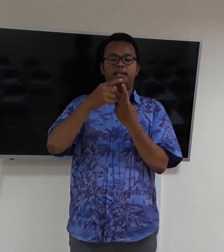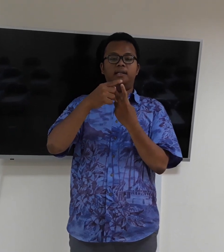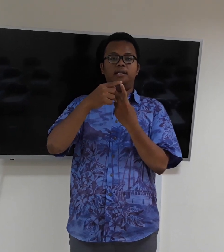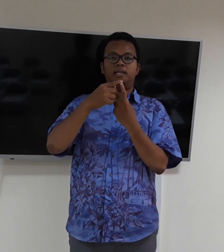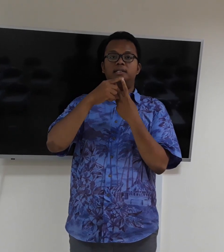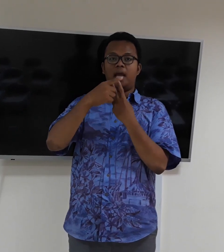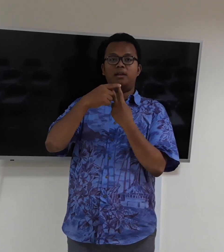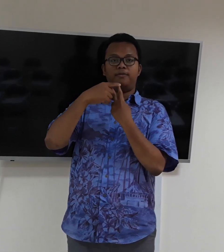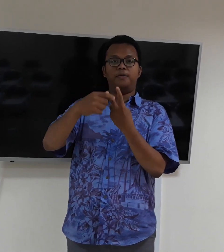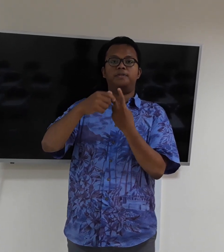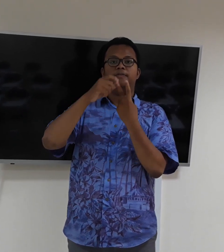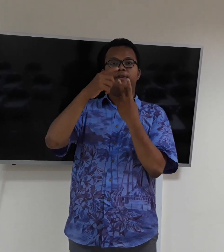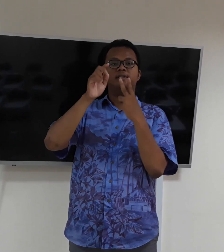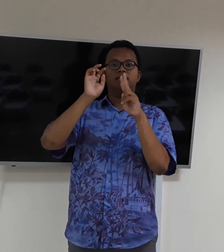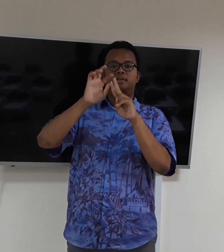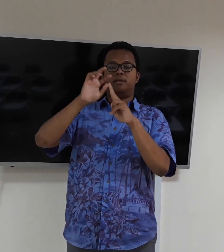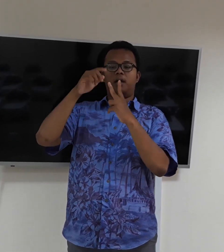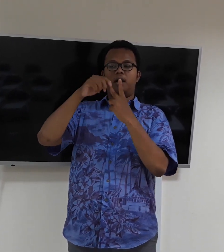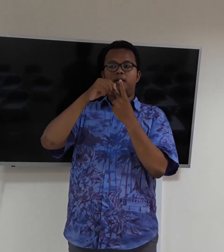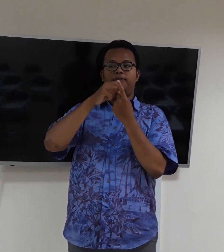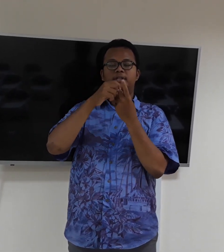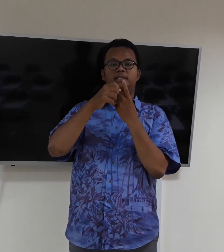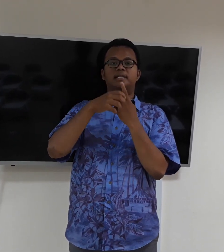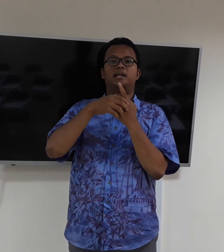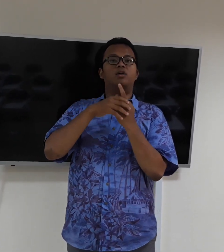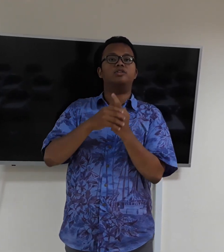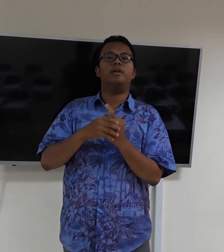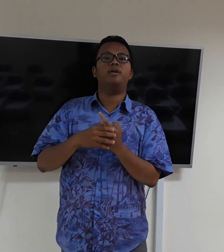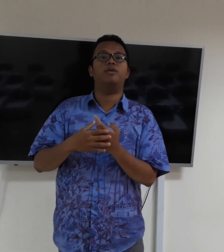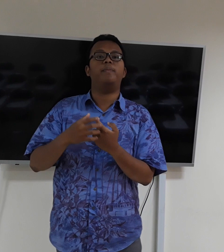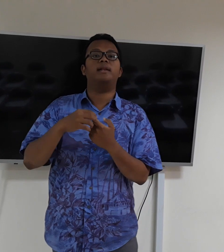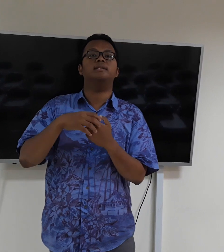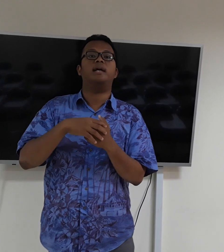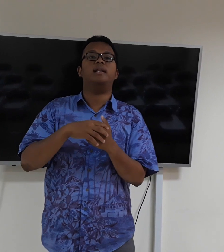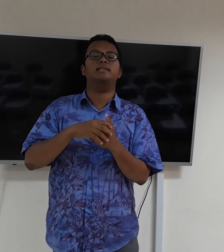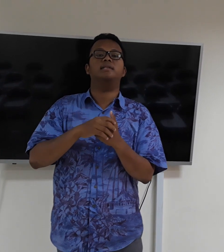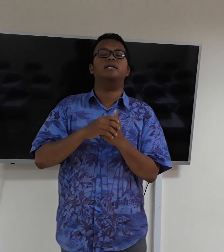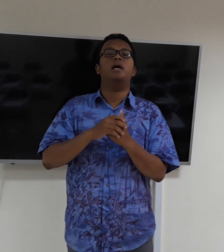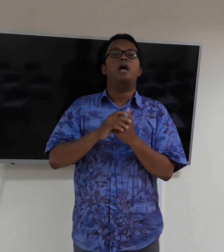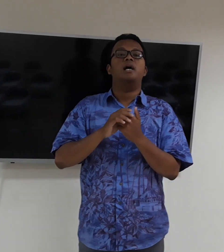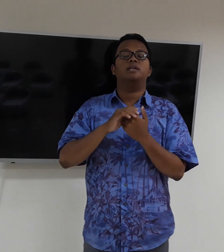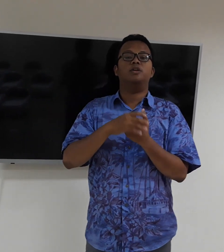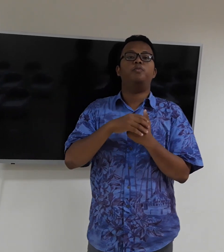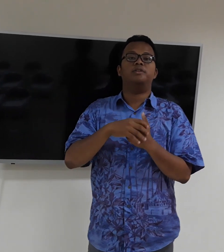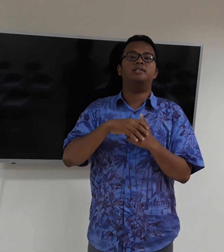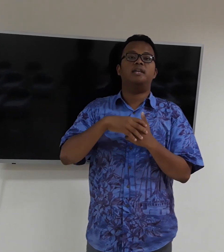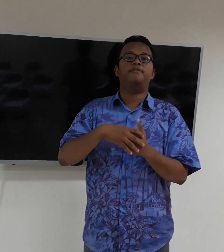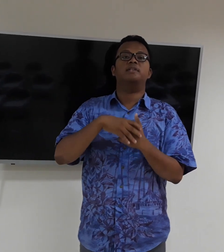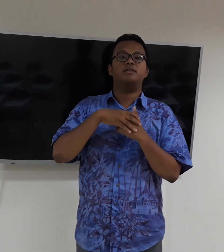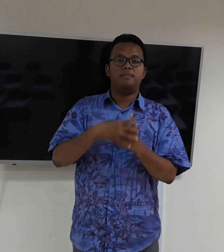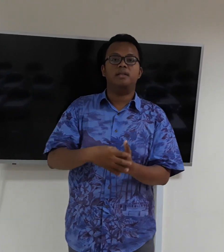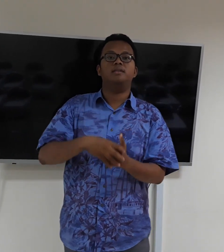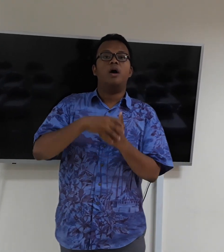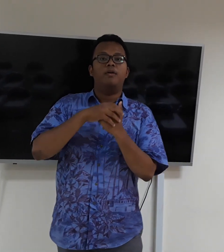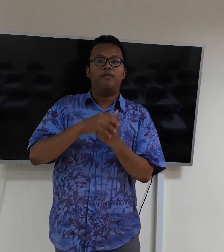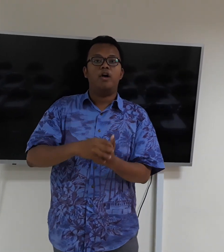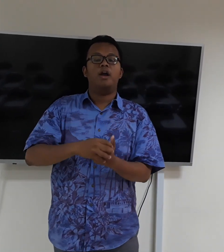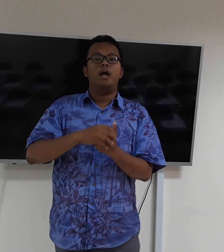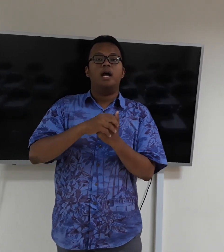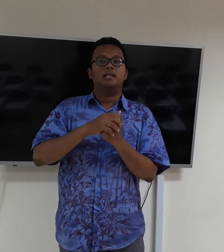dividing this kind of groups. The first is as a controlling group, and the second is the group which is give the treatments for